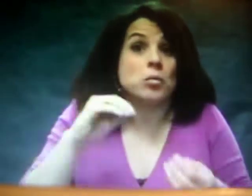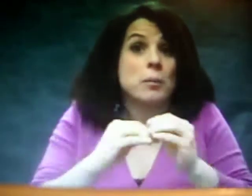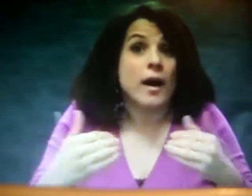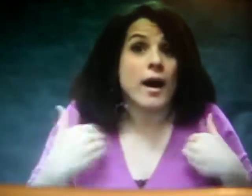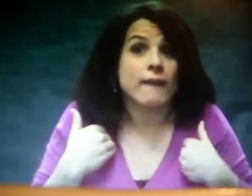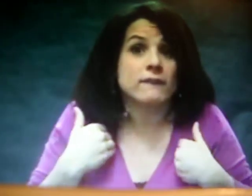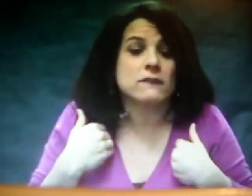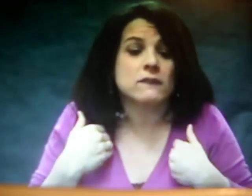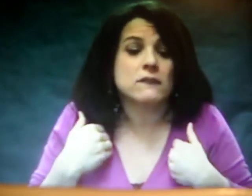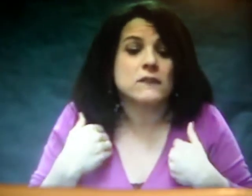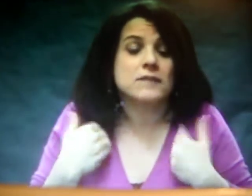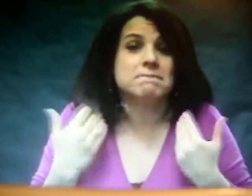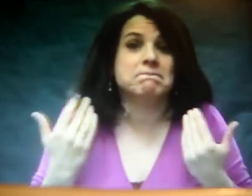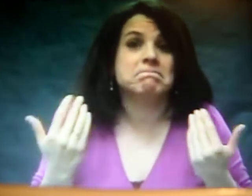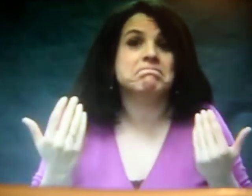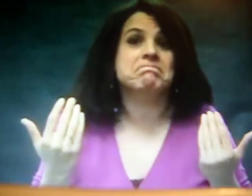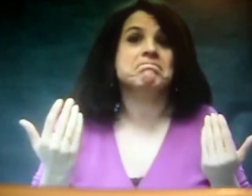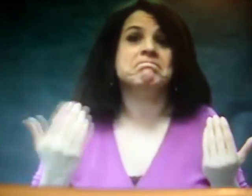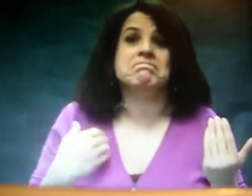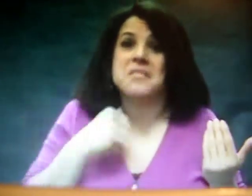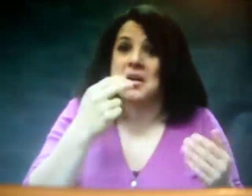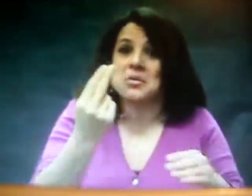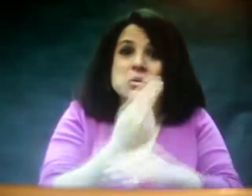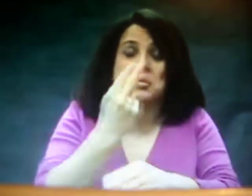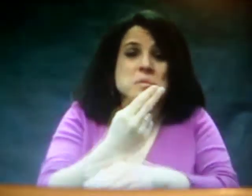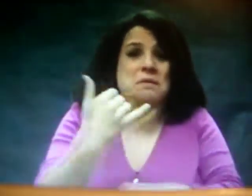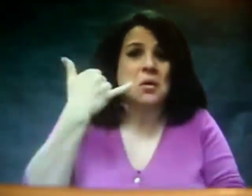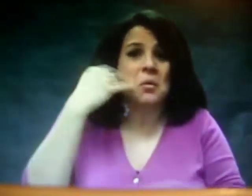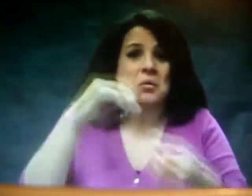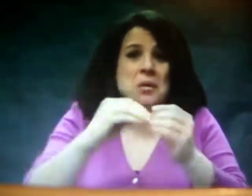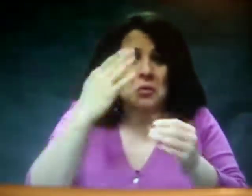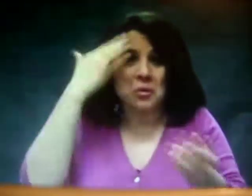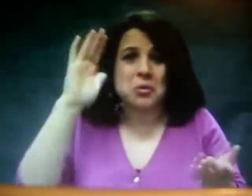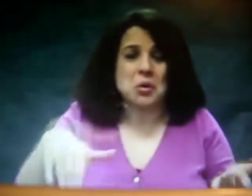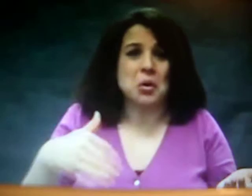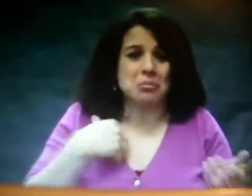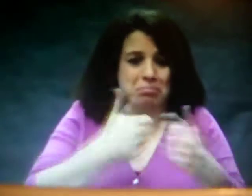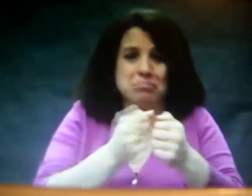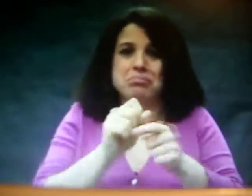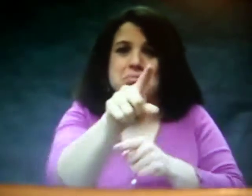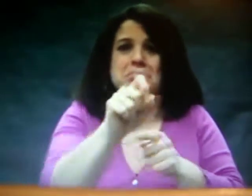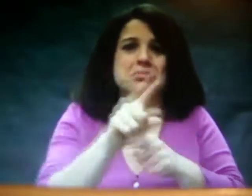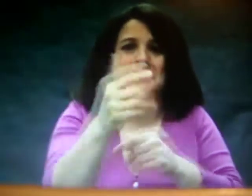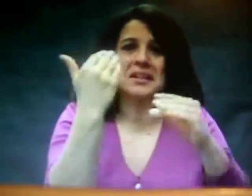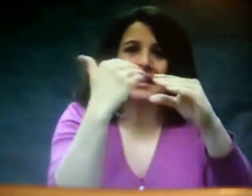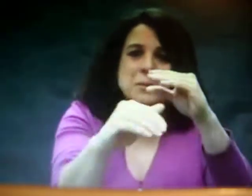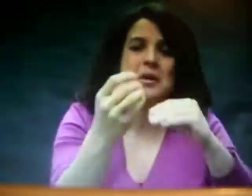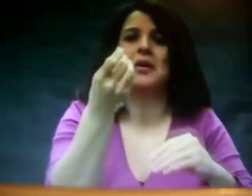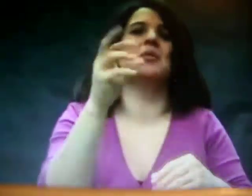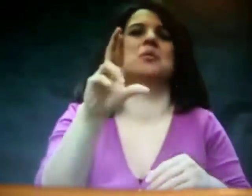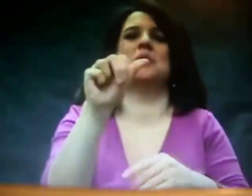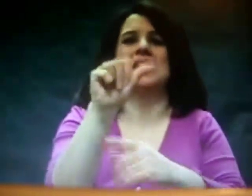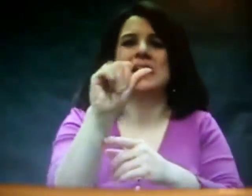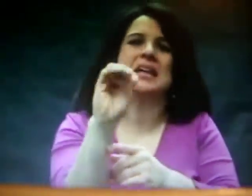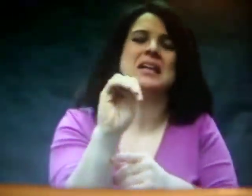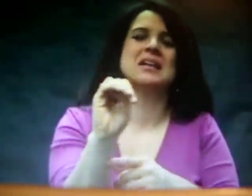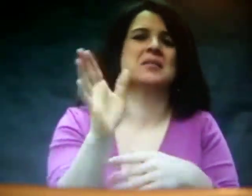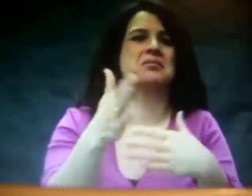I was trying to figure out how can I get in contact with my friends. So they asked me to have any phone numbers, but I don't use phone numbers. I only just send texts or emails